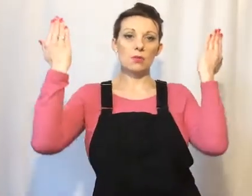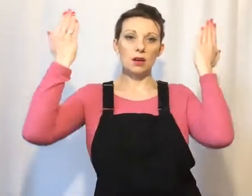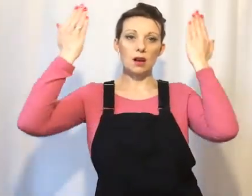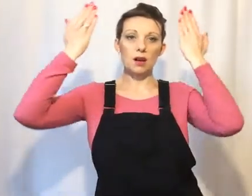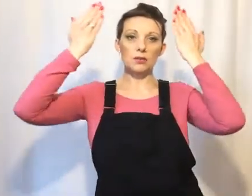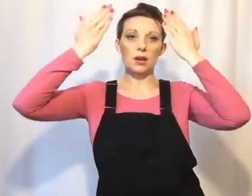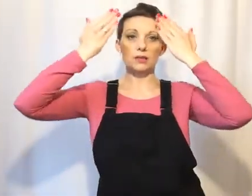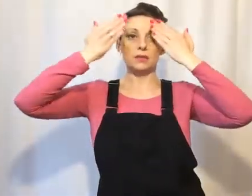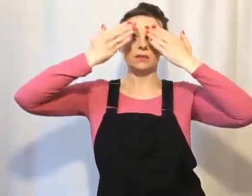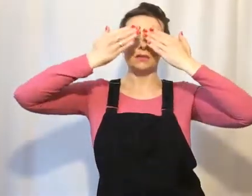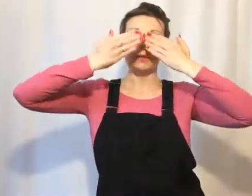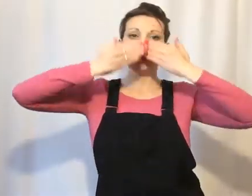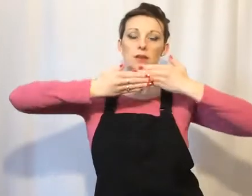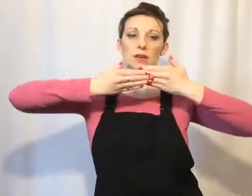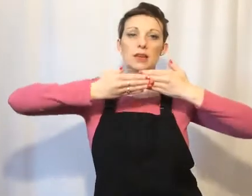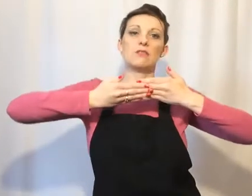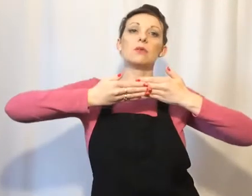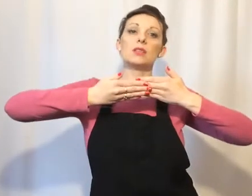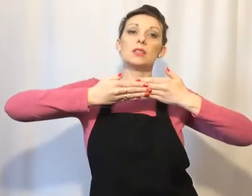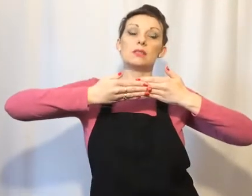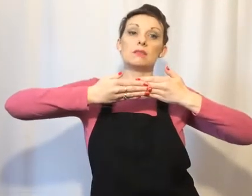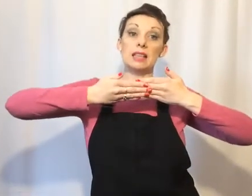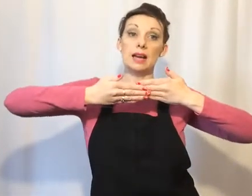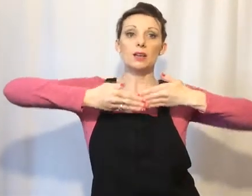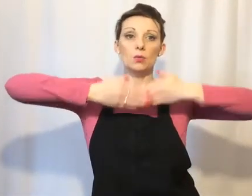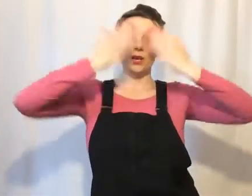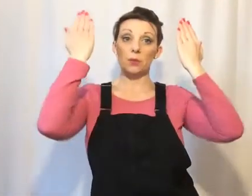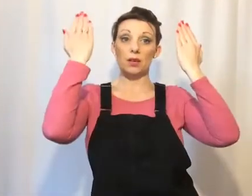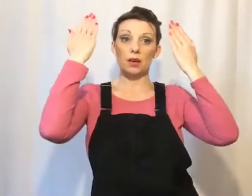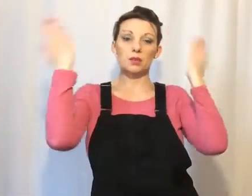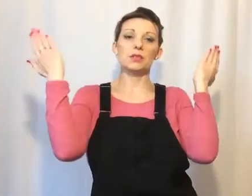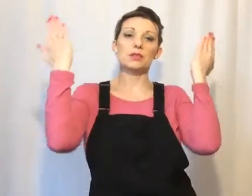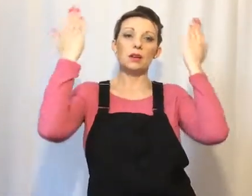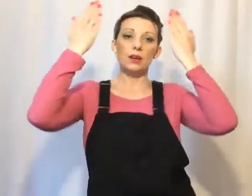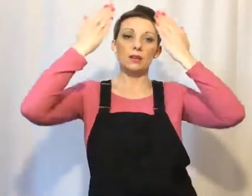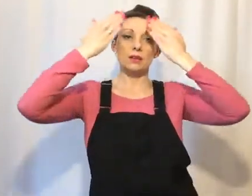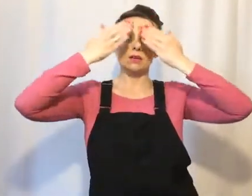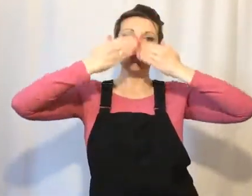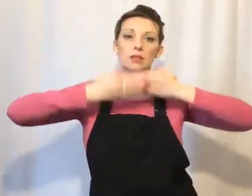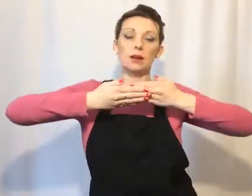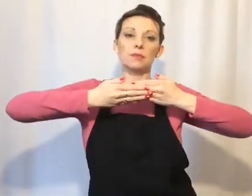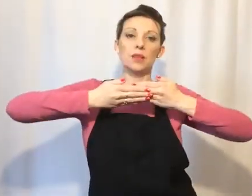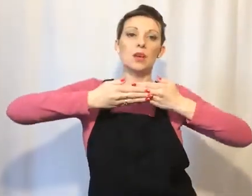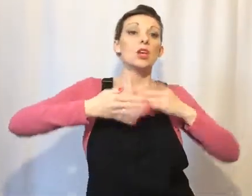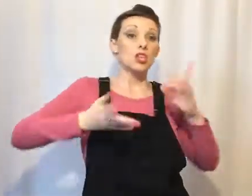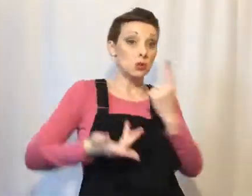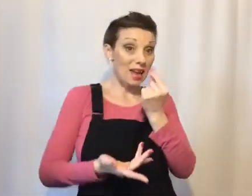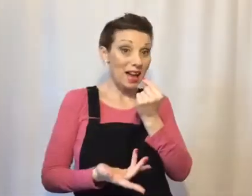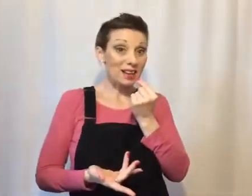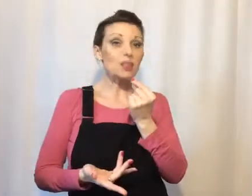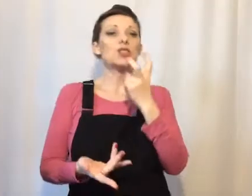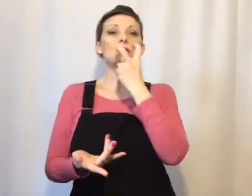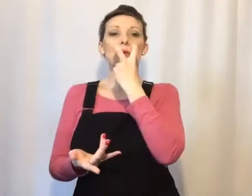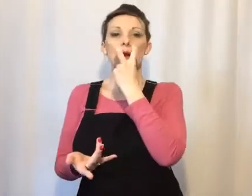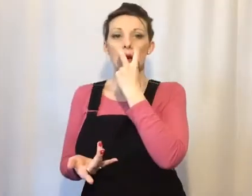going to close the curtains. If it was day, we'd open the curtains, but tonight I'm going to do that. You can do